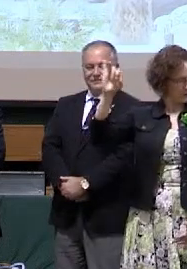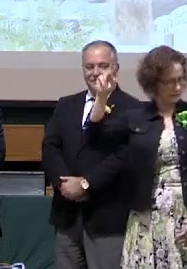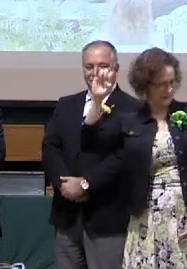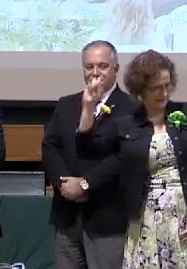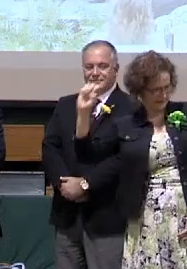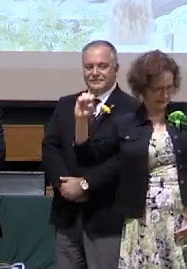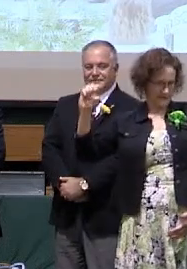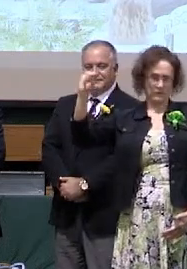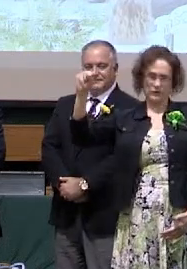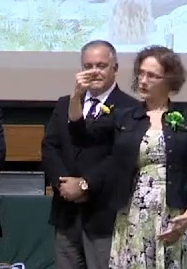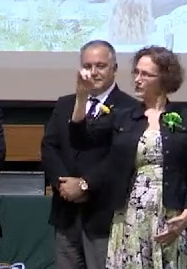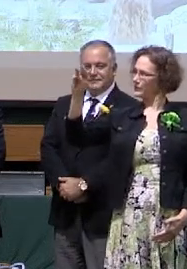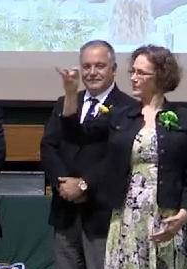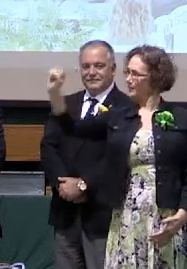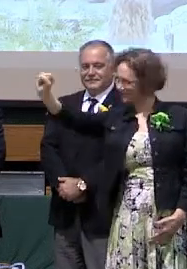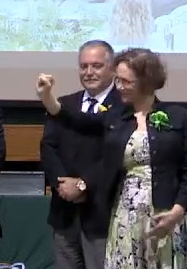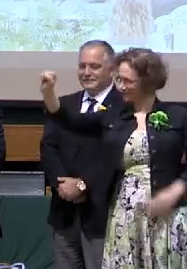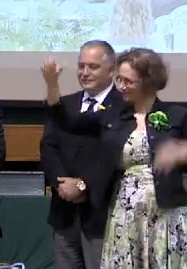Antoinette Thomas.